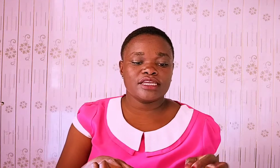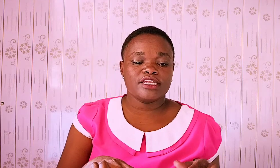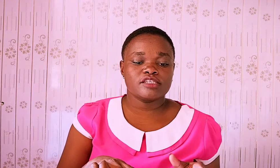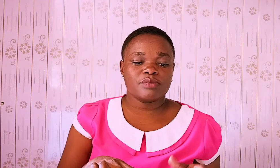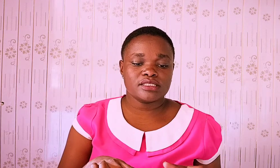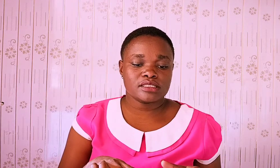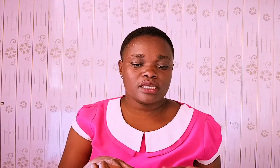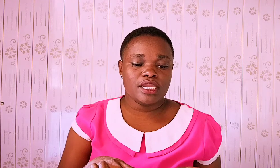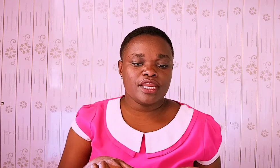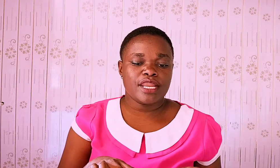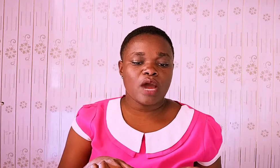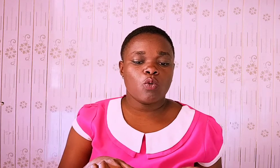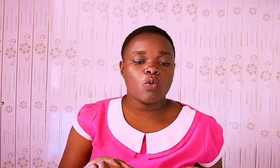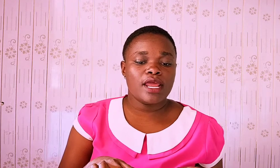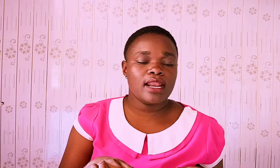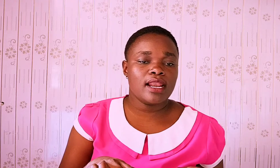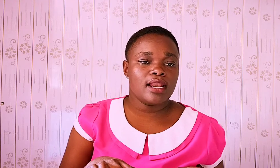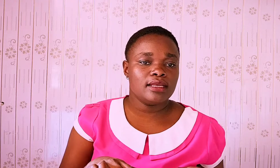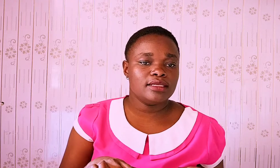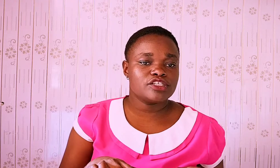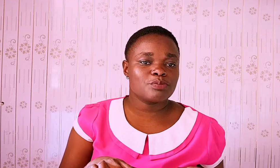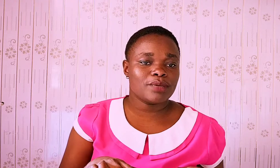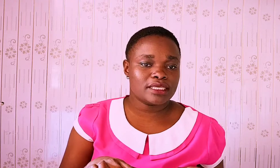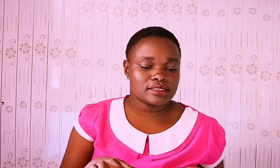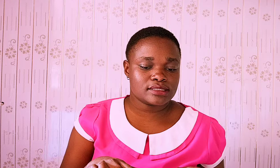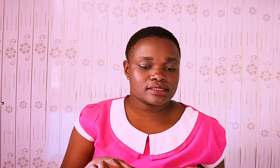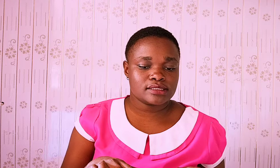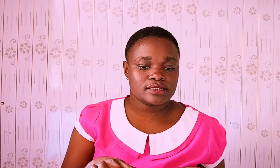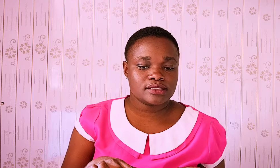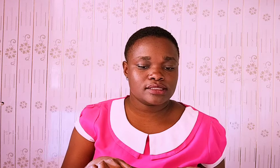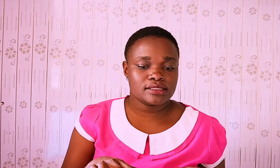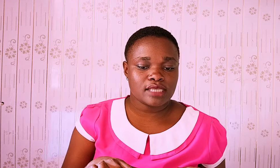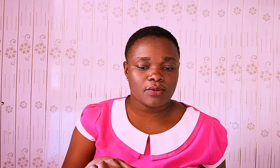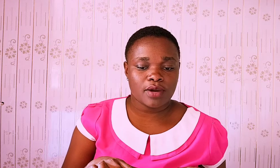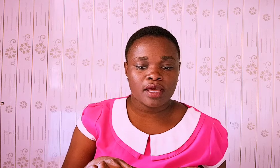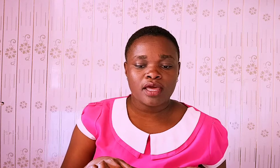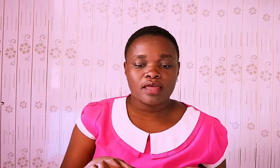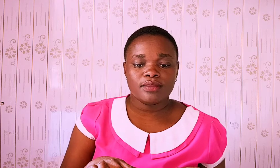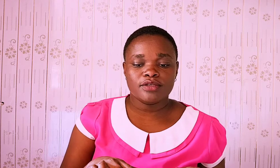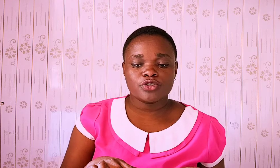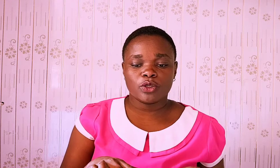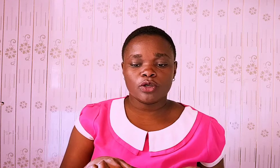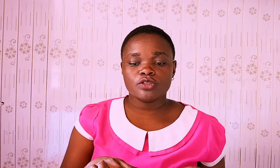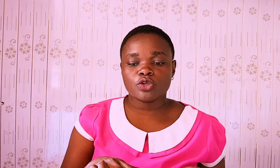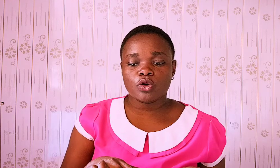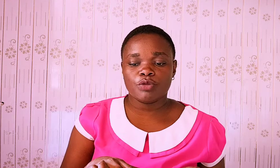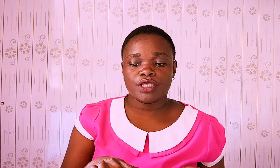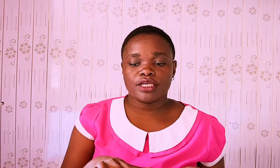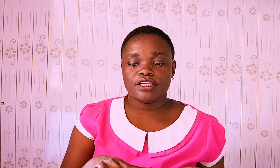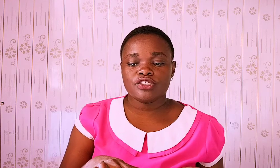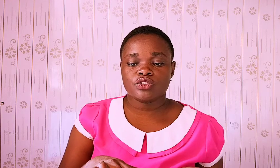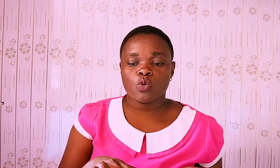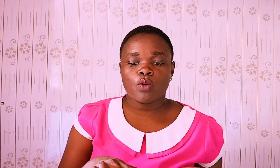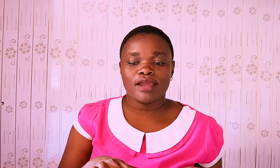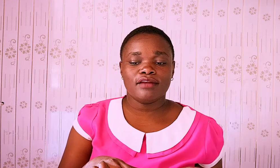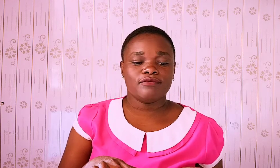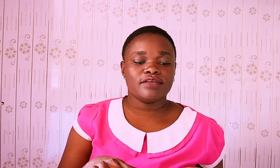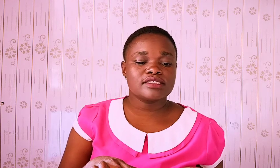signing space in a well-lit place. Sawa. They should also communicate while